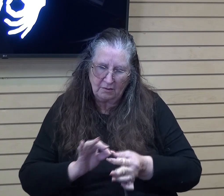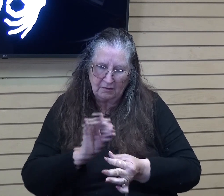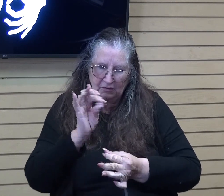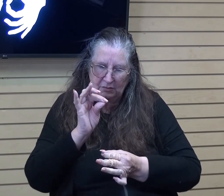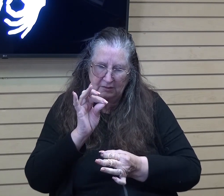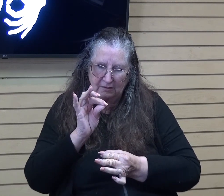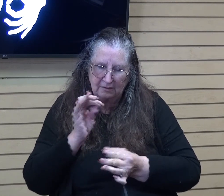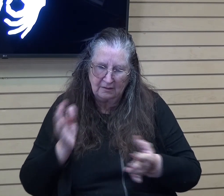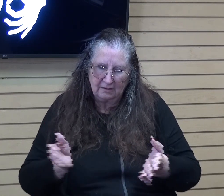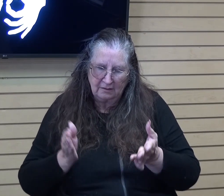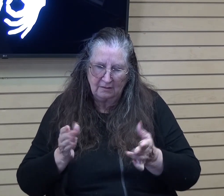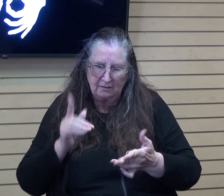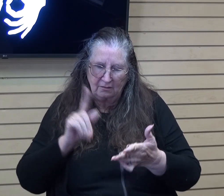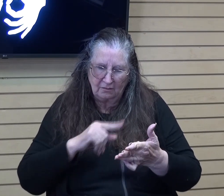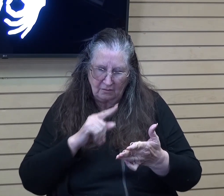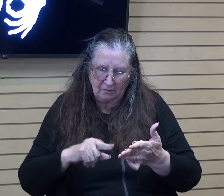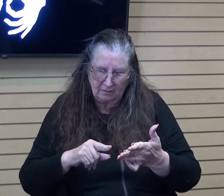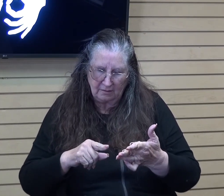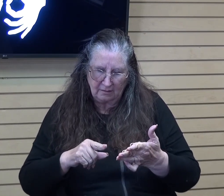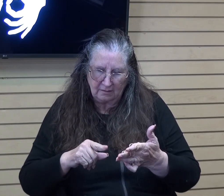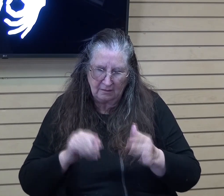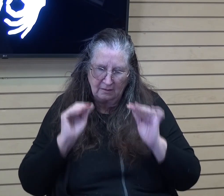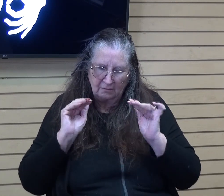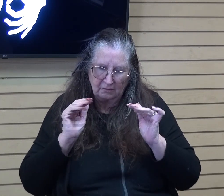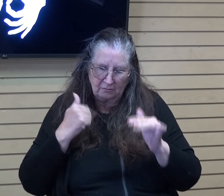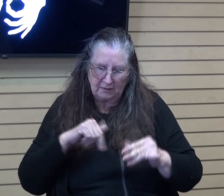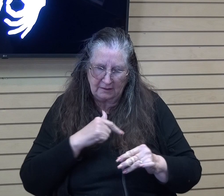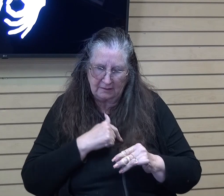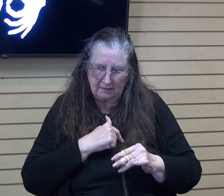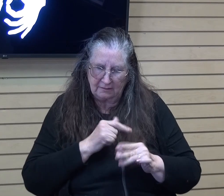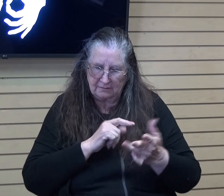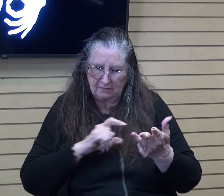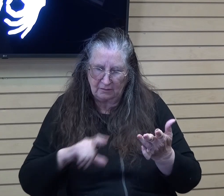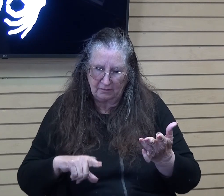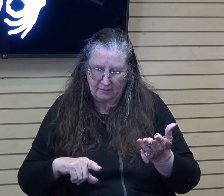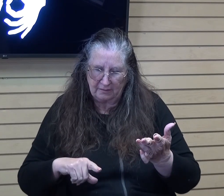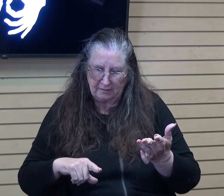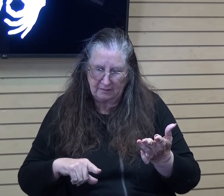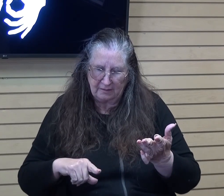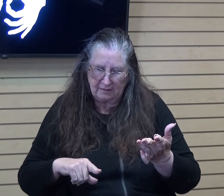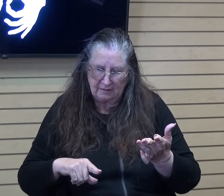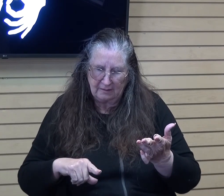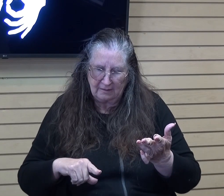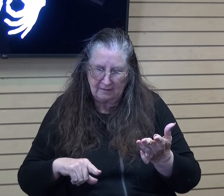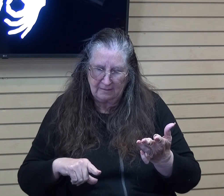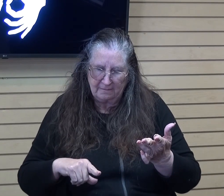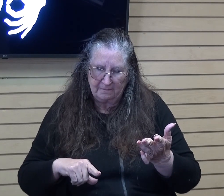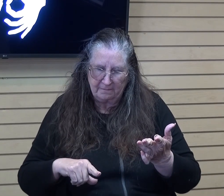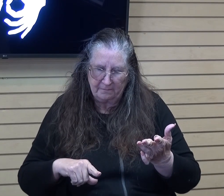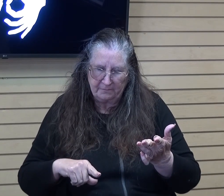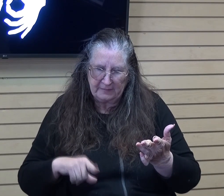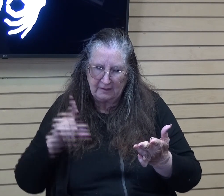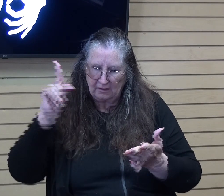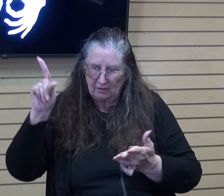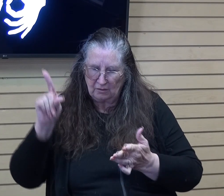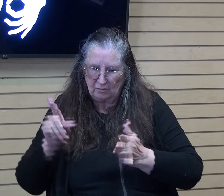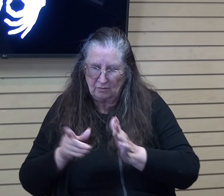encourage, correct, and remind us, Lord. Father, be glorified. In Jesus'